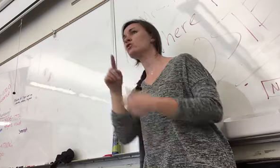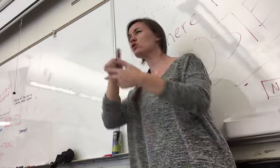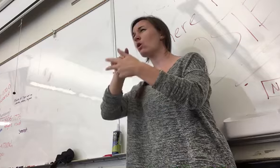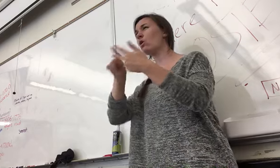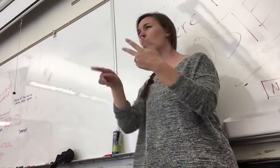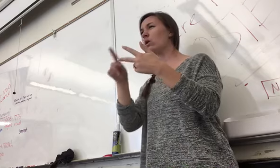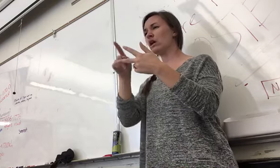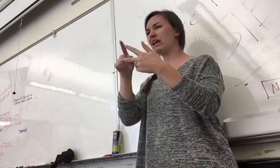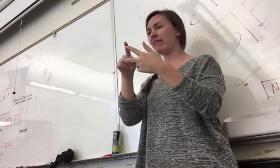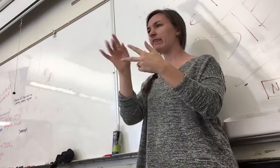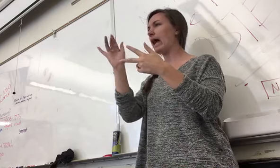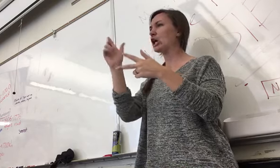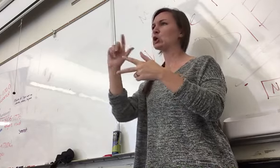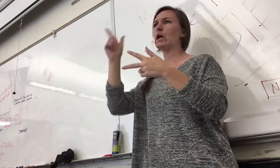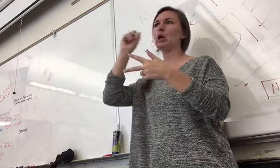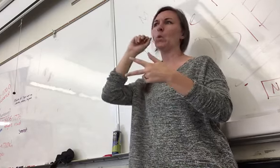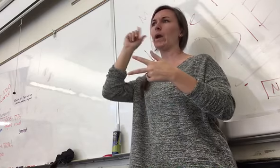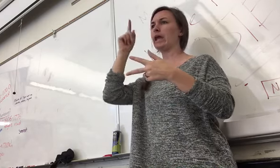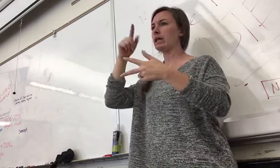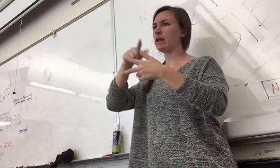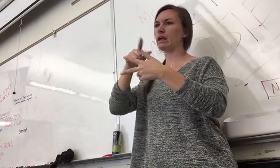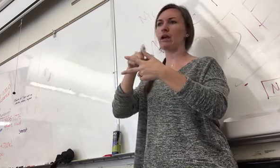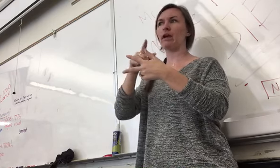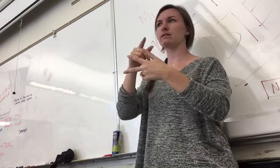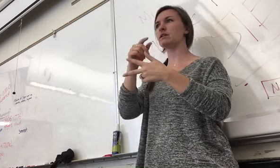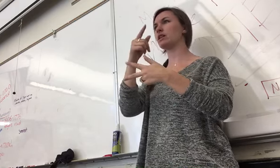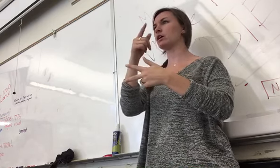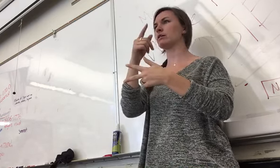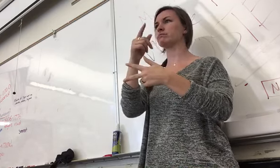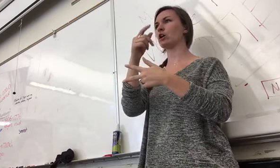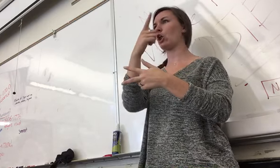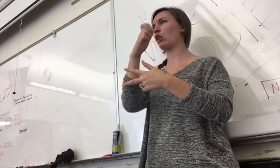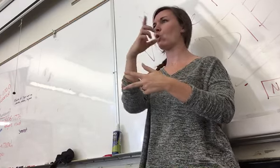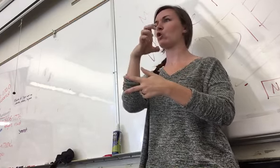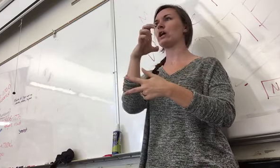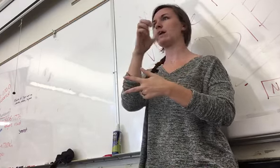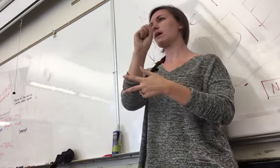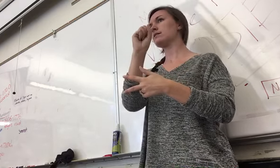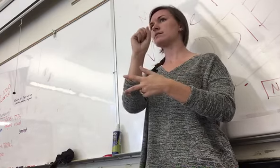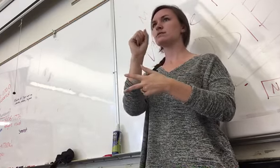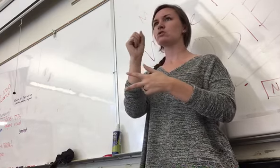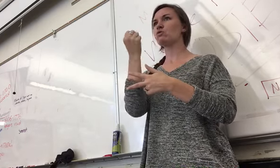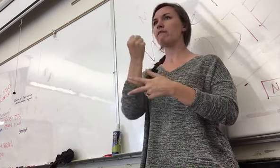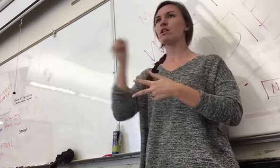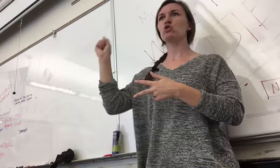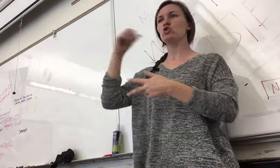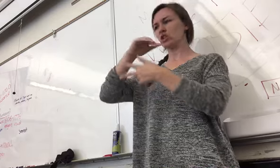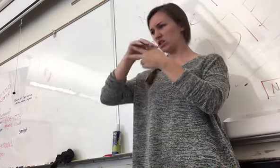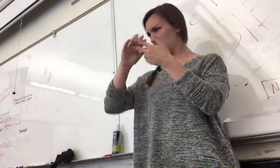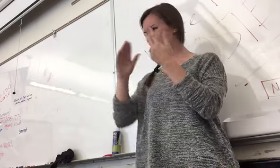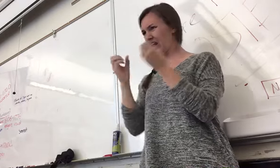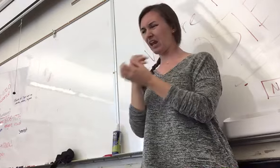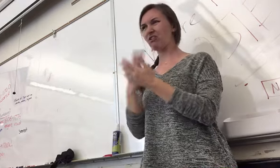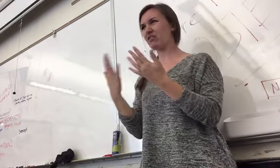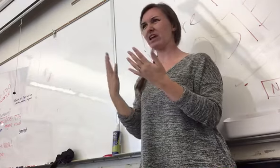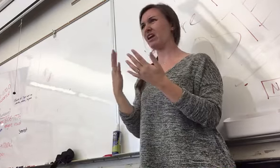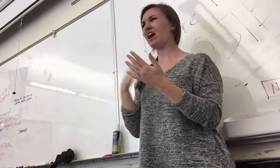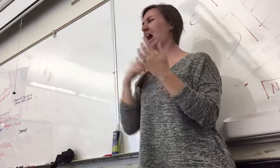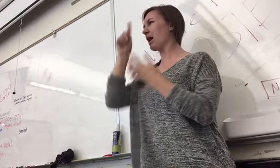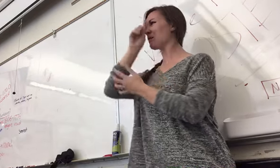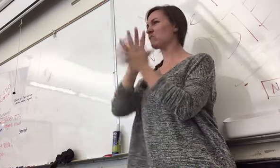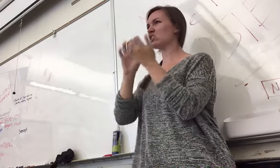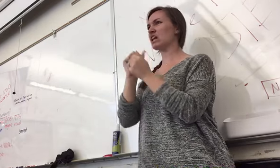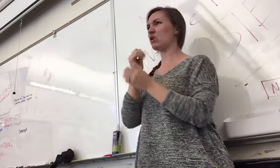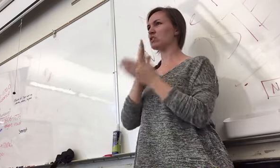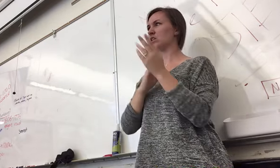Awakening happening after the age of enlightenment not corrected? Because it's like, here's all this science, and then they're like, screw the science, now we're going